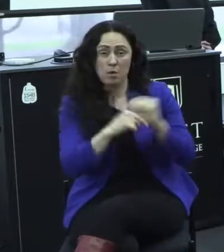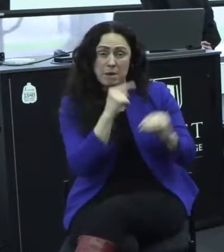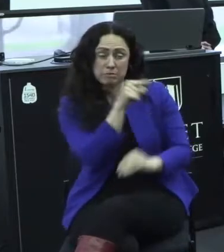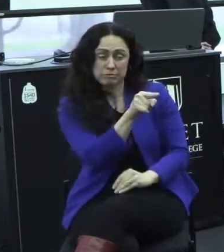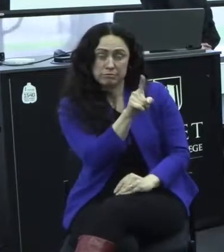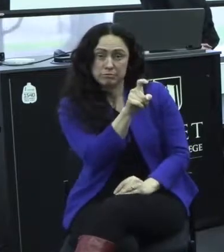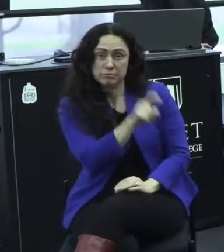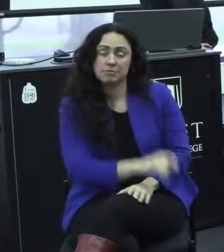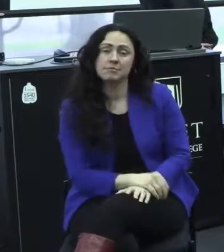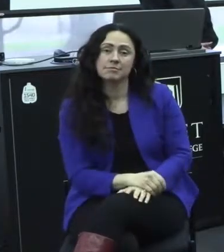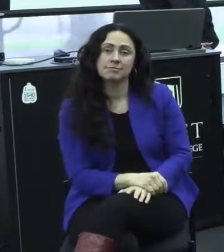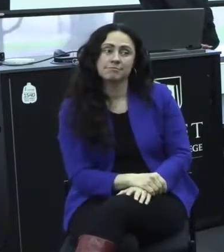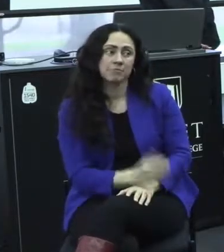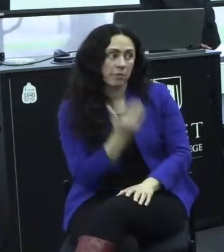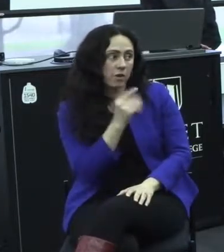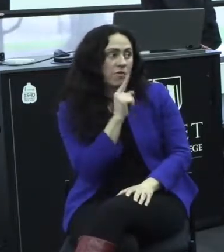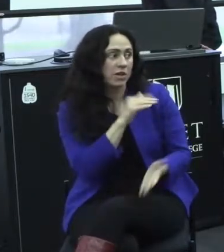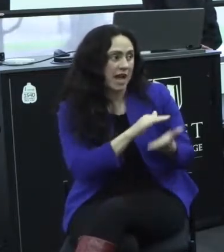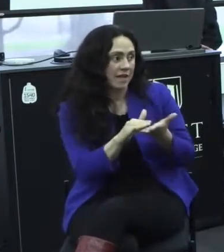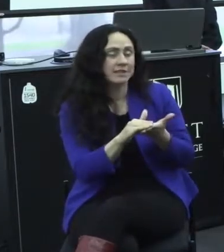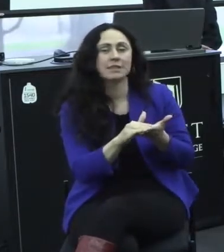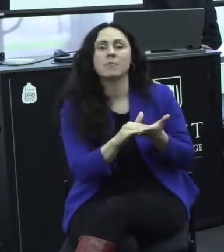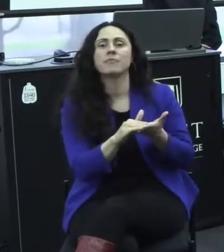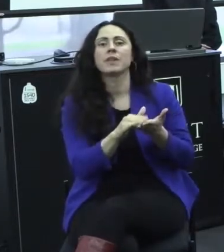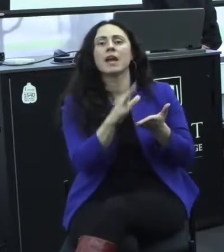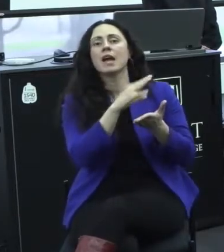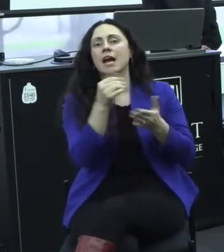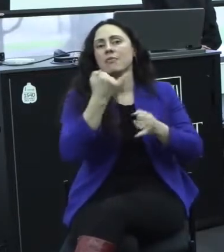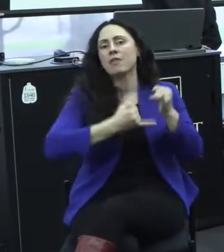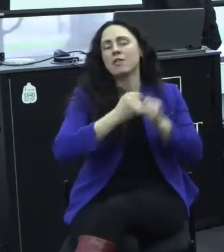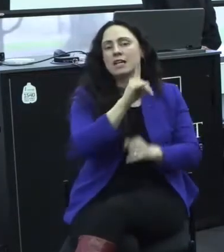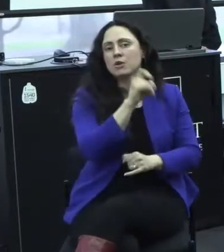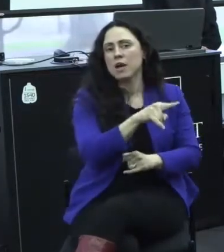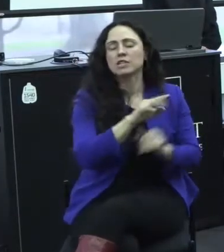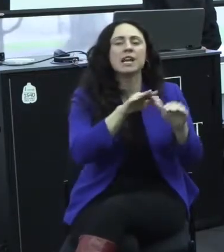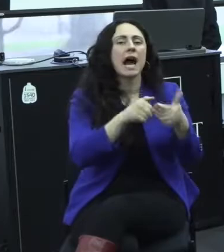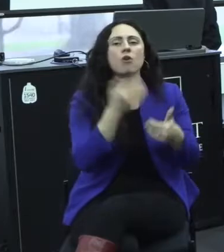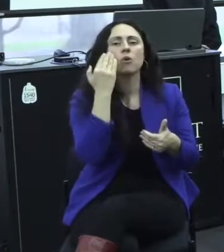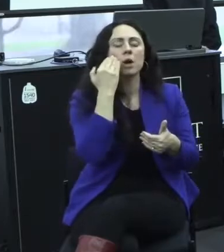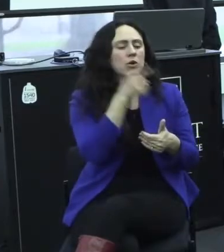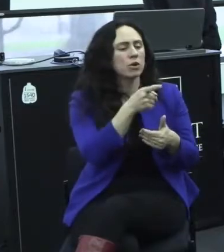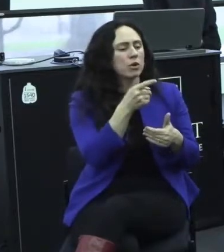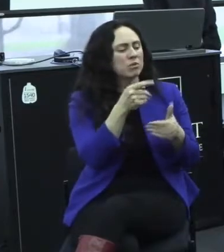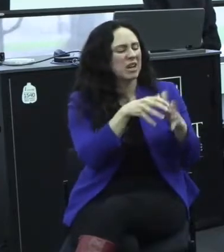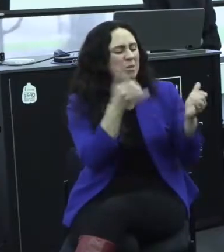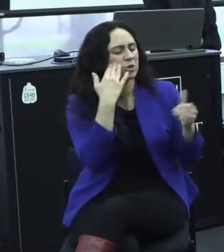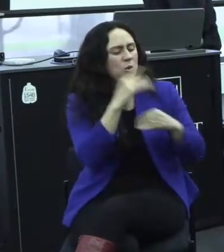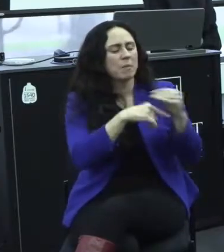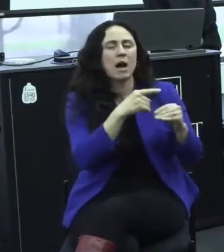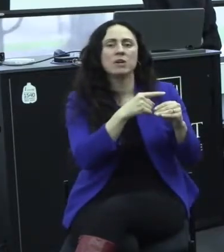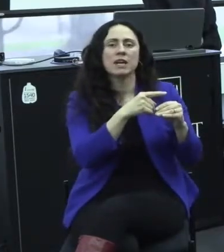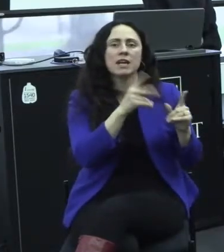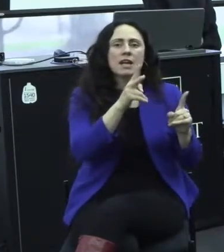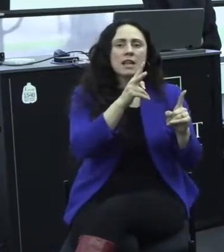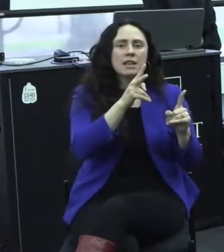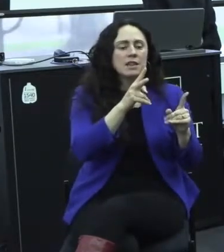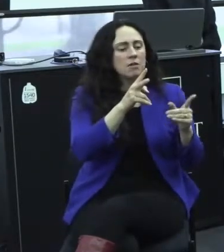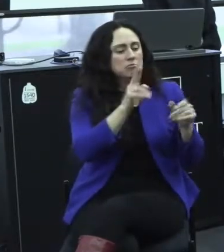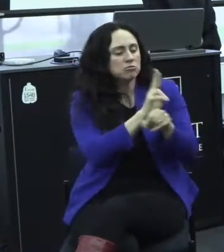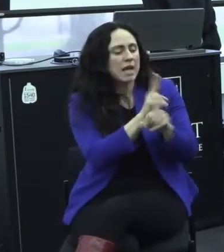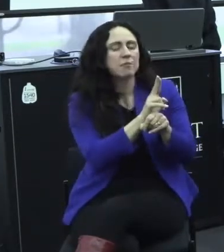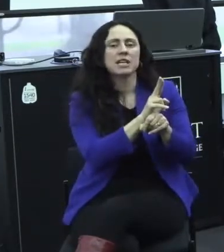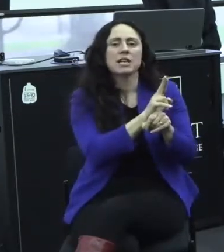Okay, that's good, very nice. And for the last question, how familiar are you with the application of ADA in